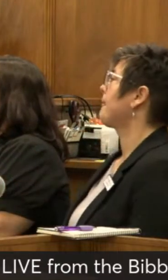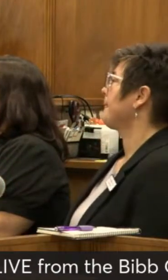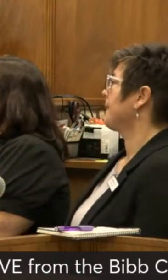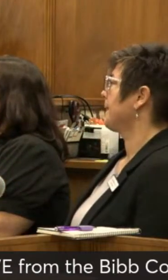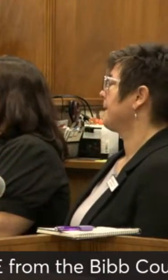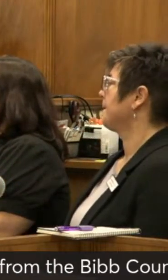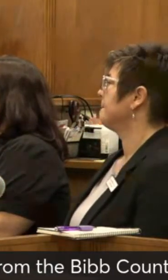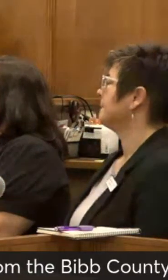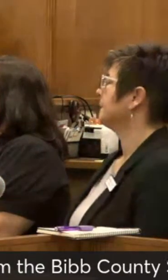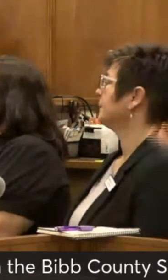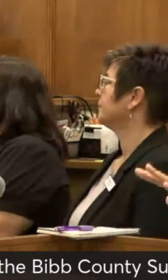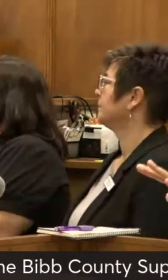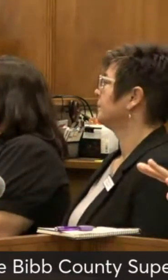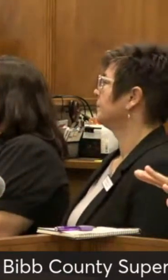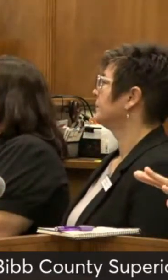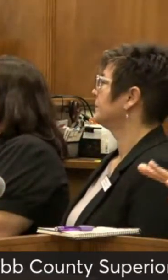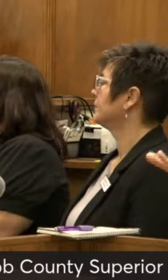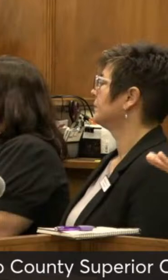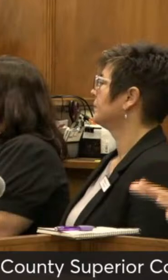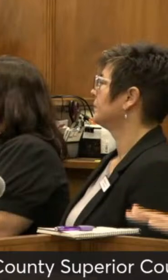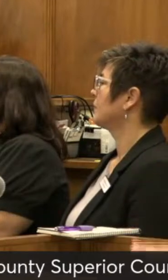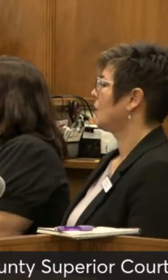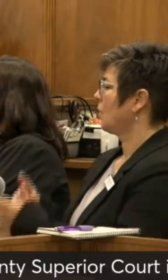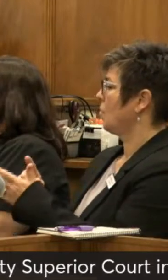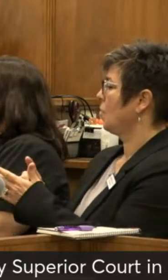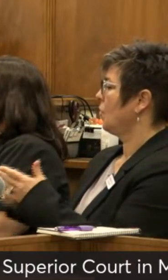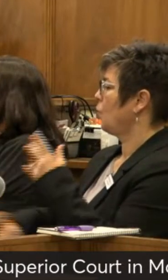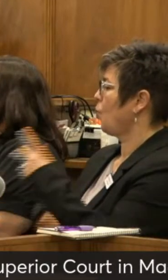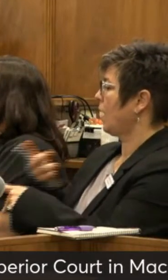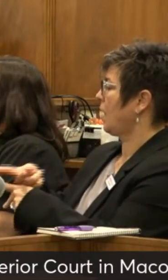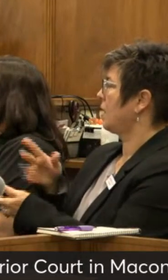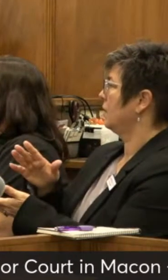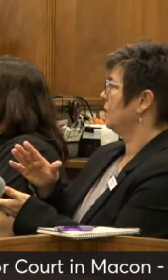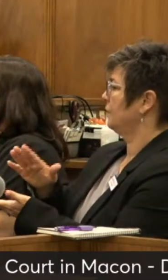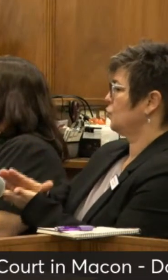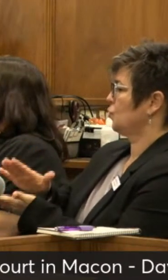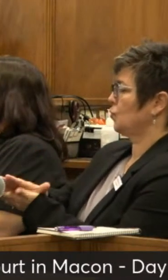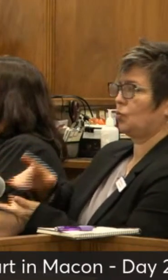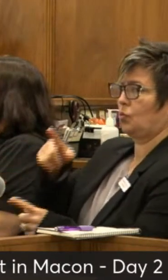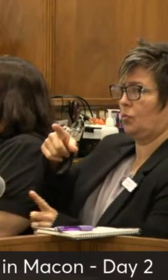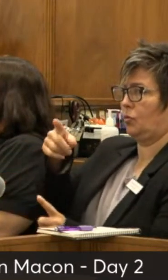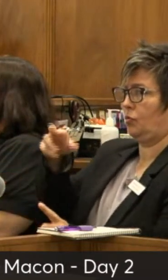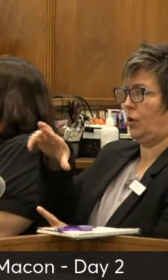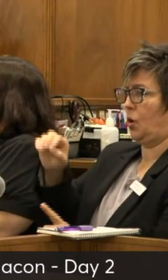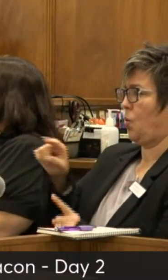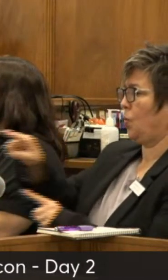Yes. And then what kind of school did Mr. Harris go to?